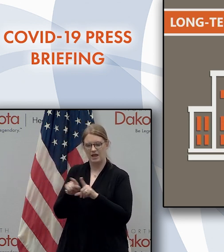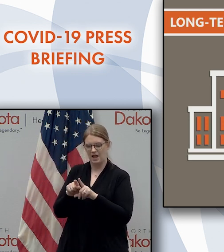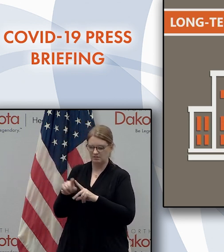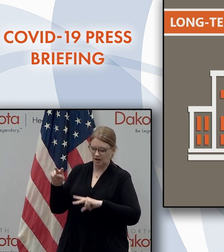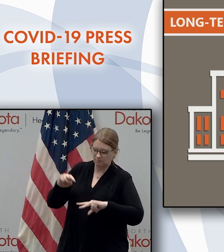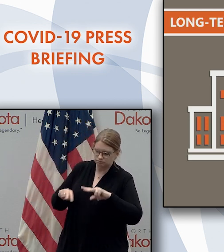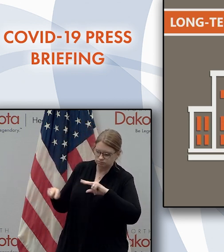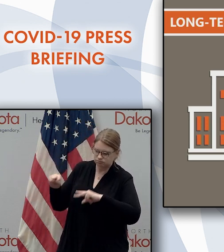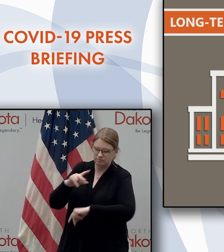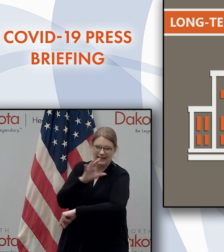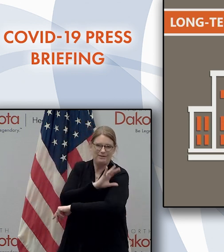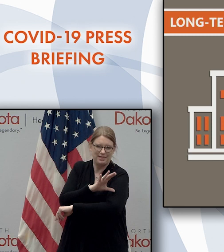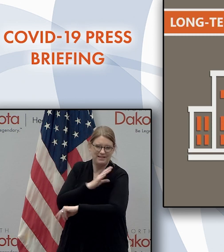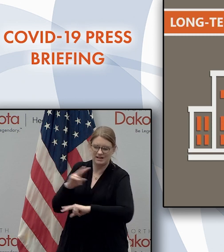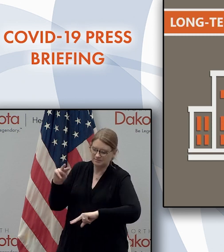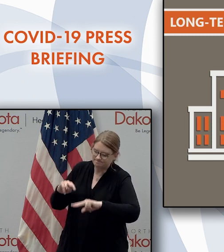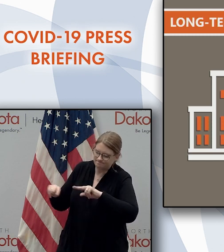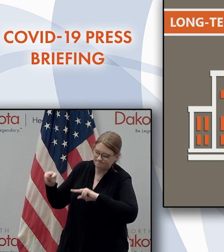Dakota Smart, Safe,